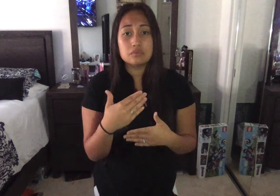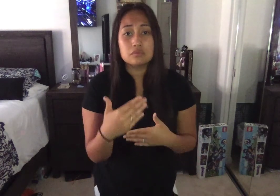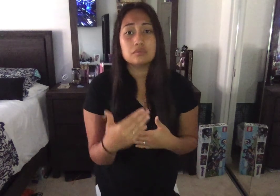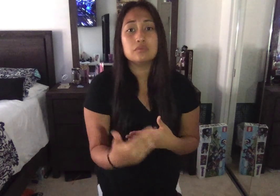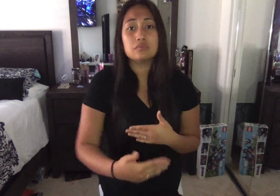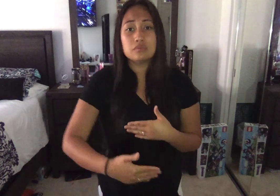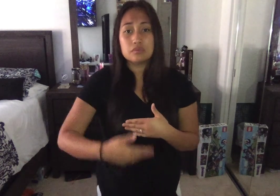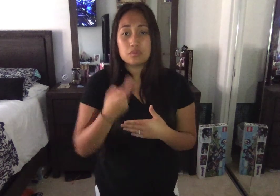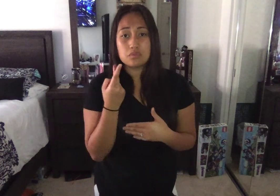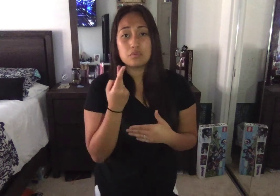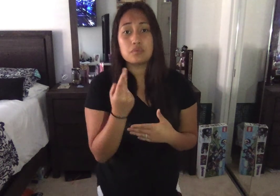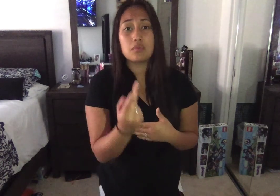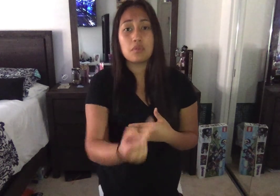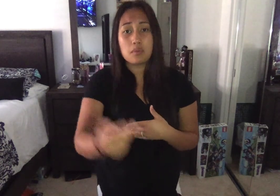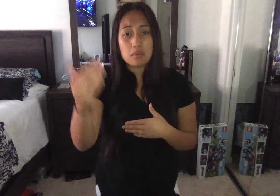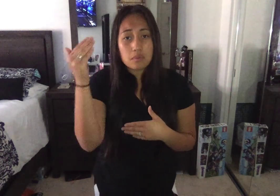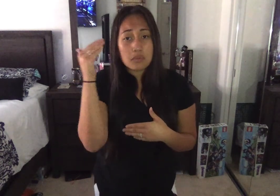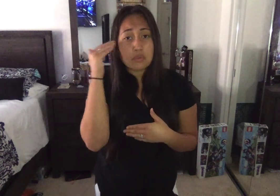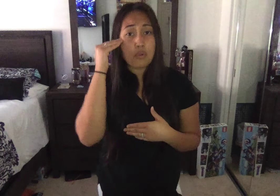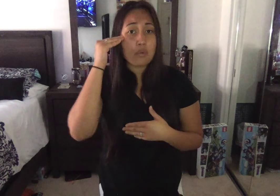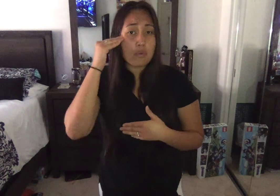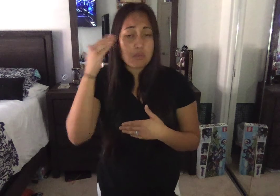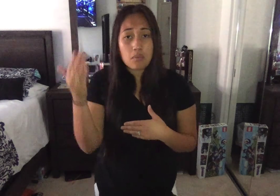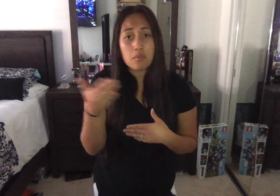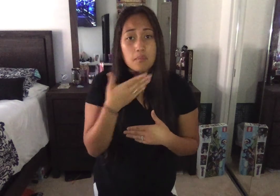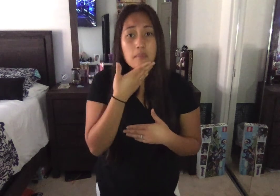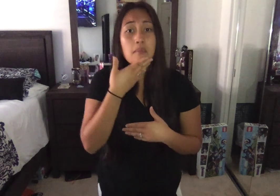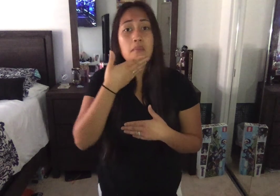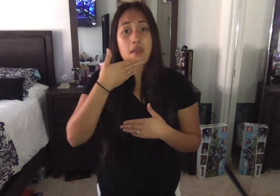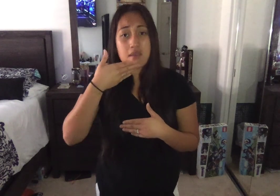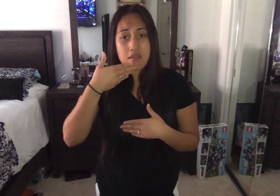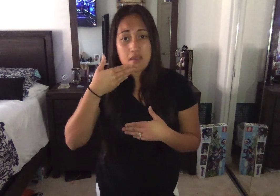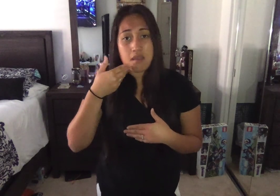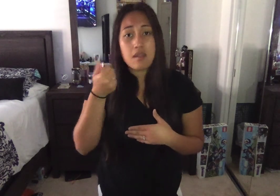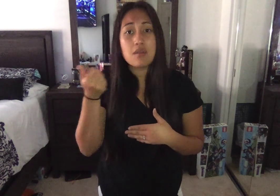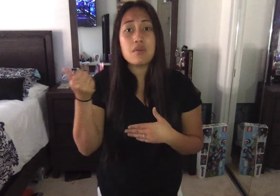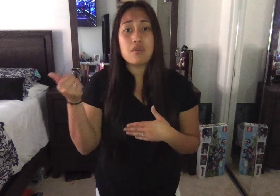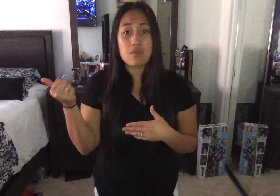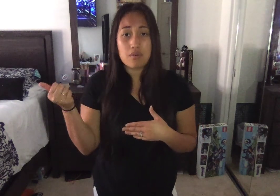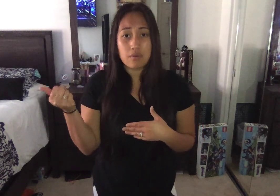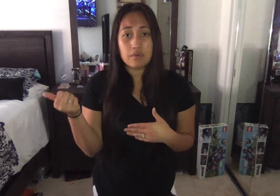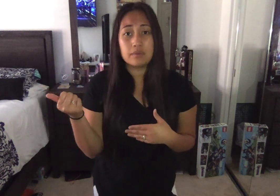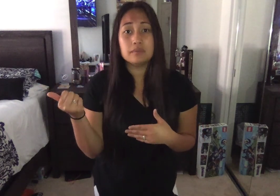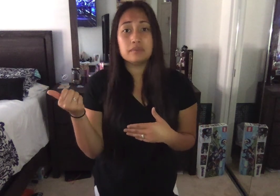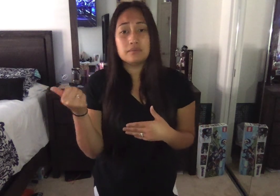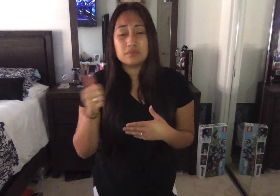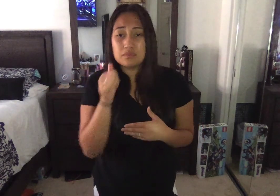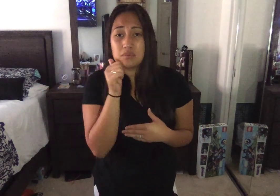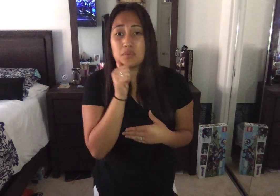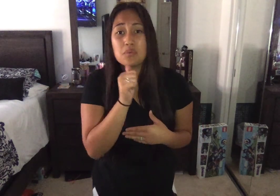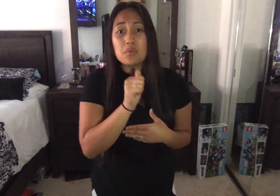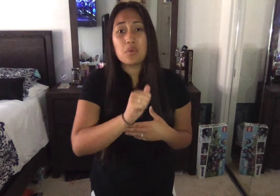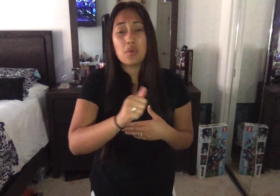know me a little more Girl, that's the way love